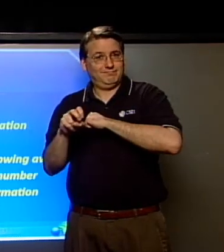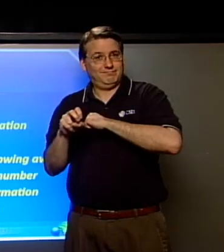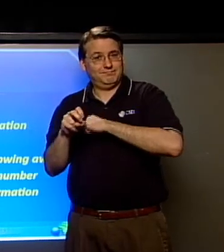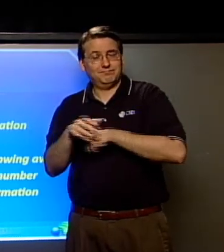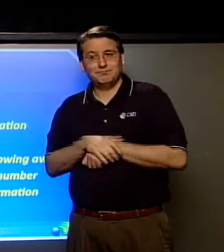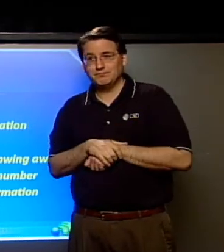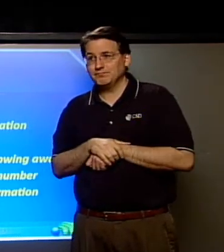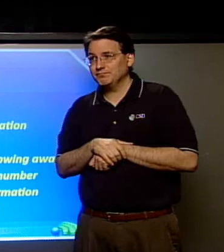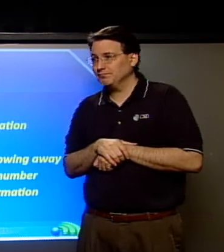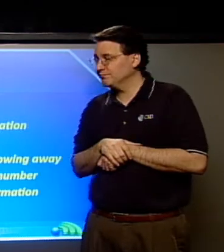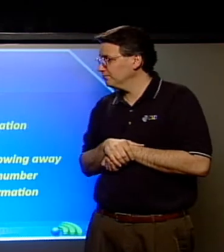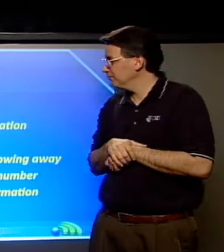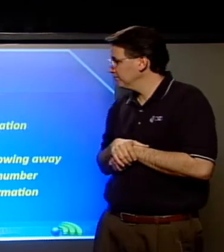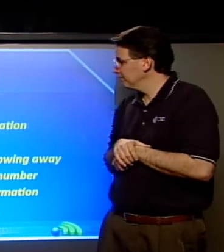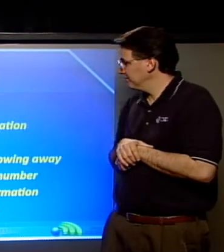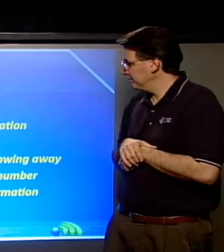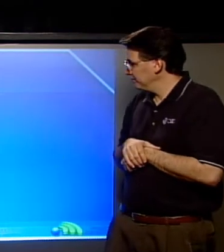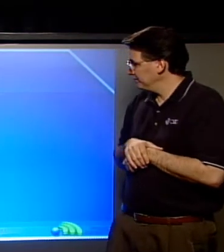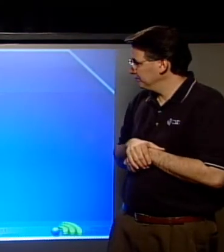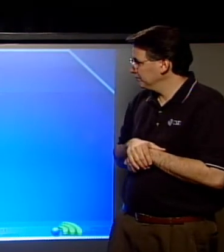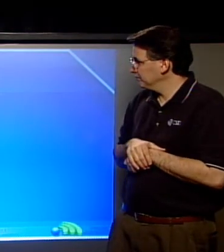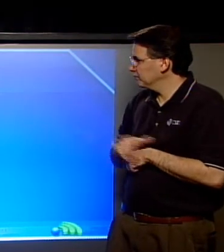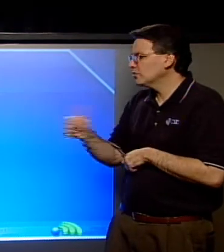make it hard for someone to find that password.